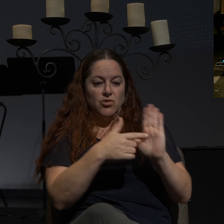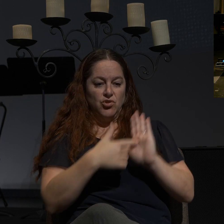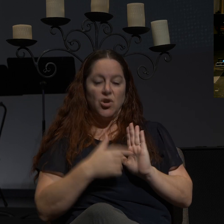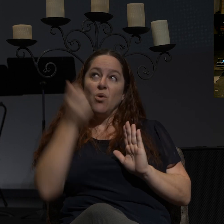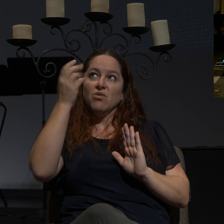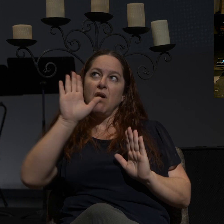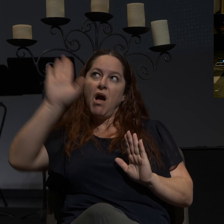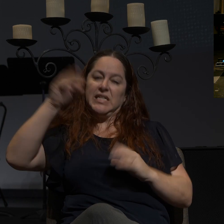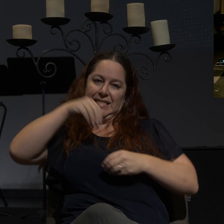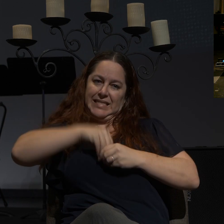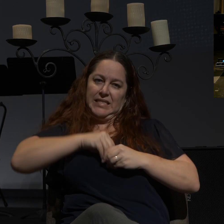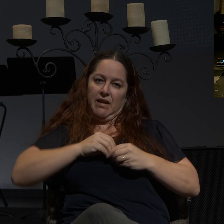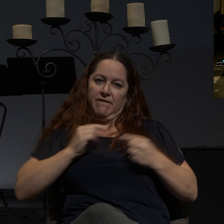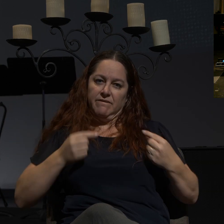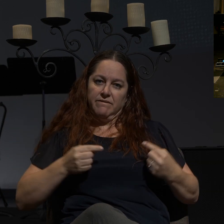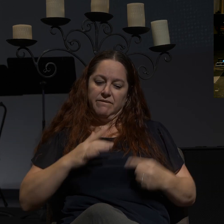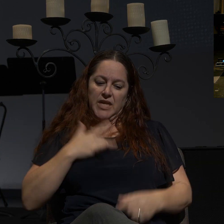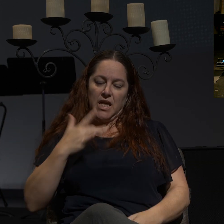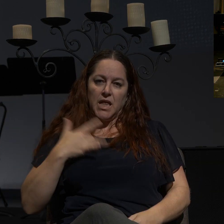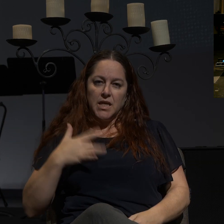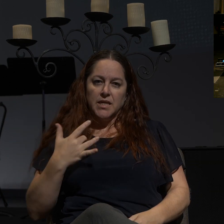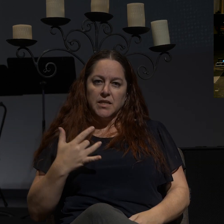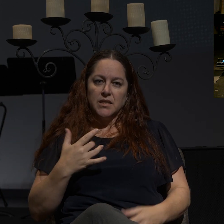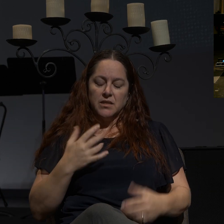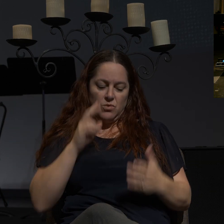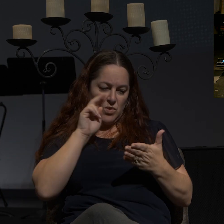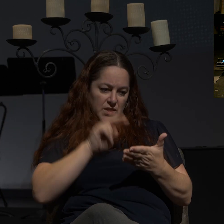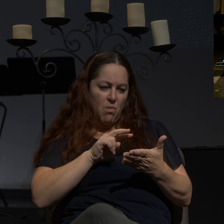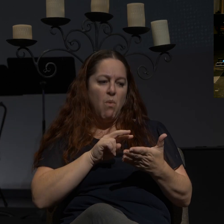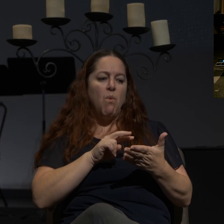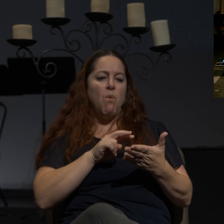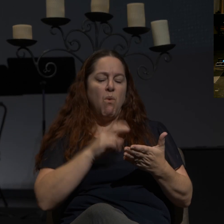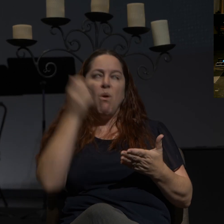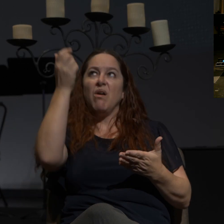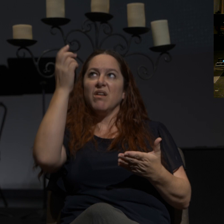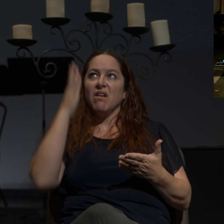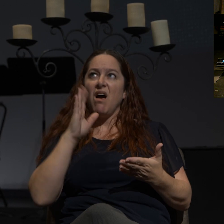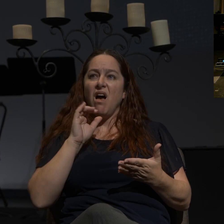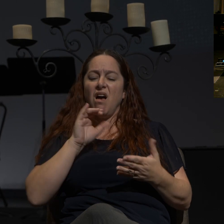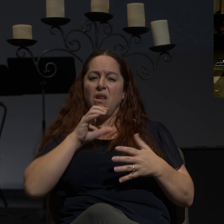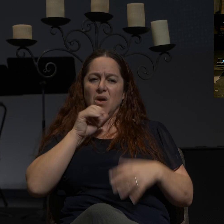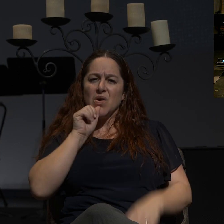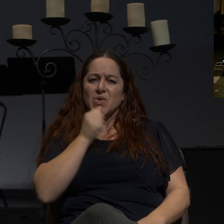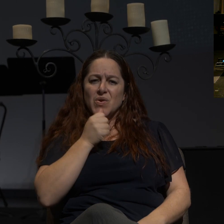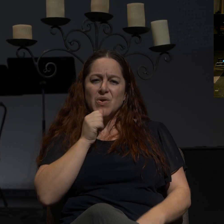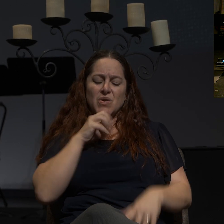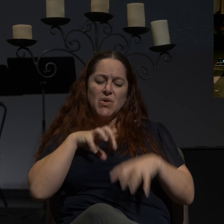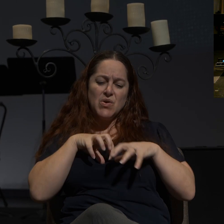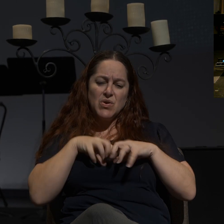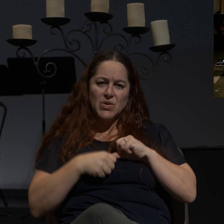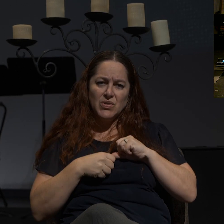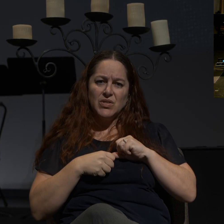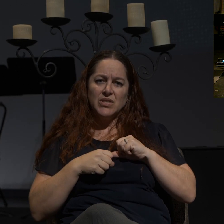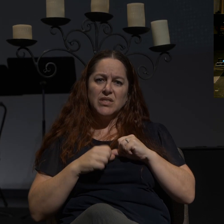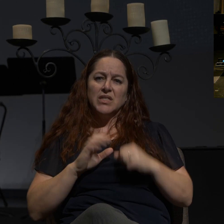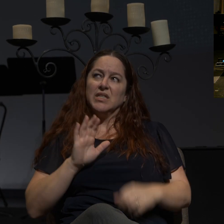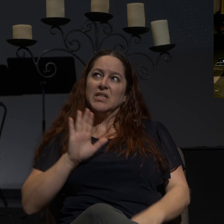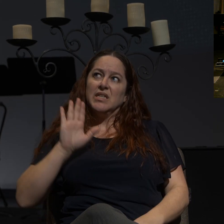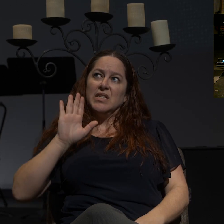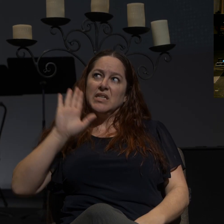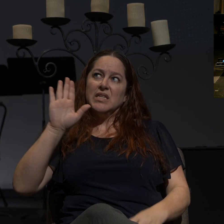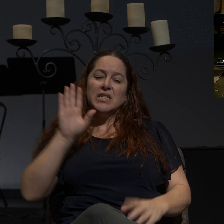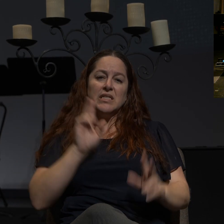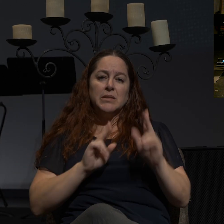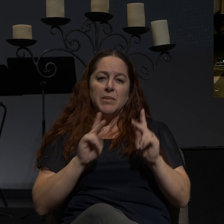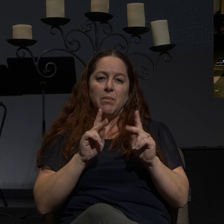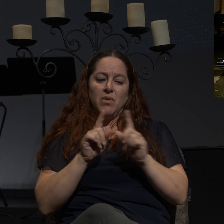feelings. We get a deep sense of how God hurts when his people slide away.